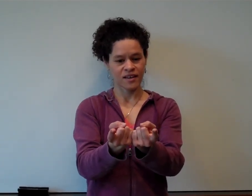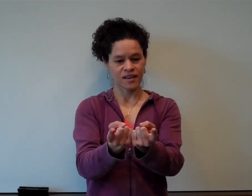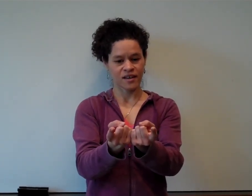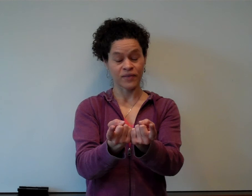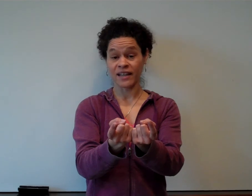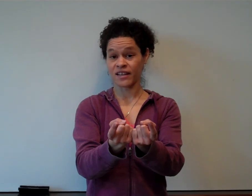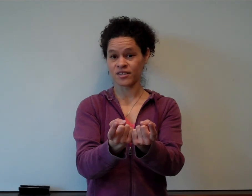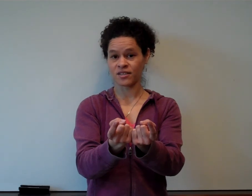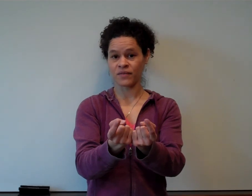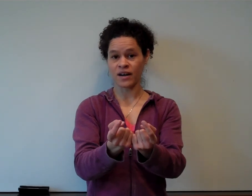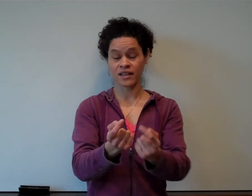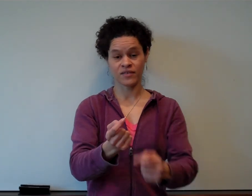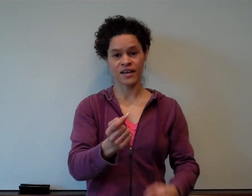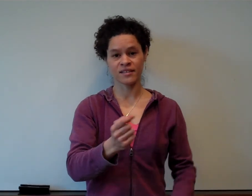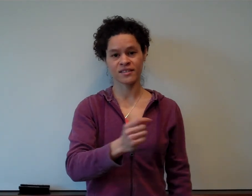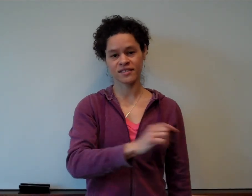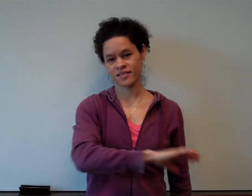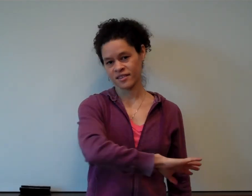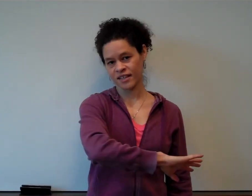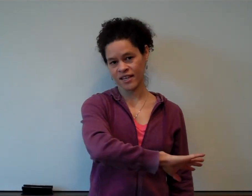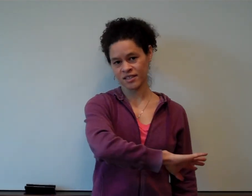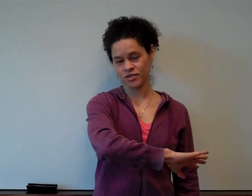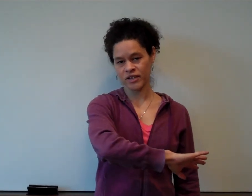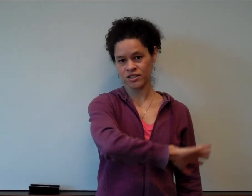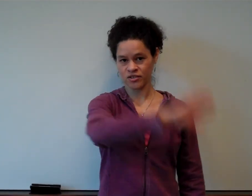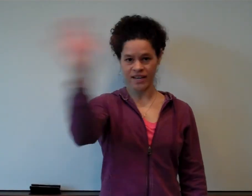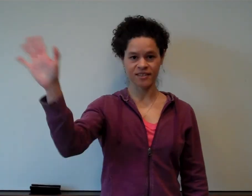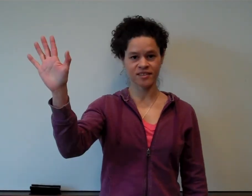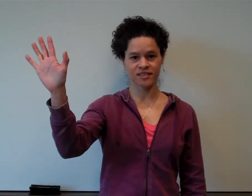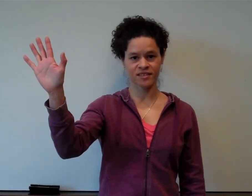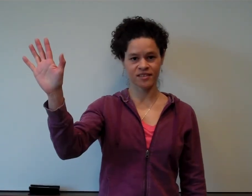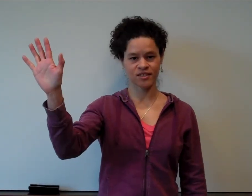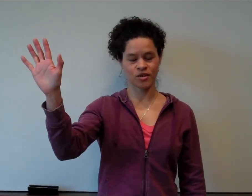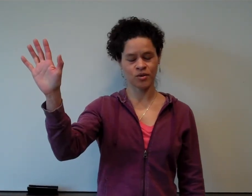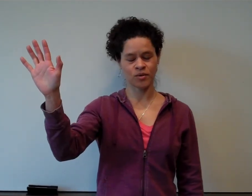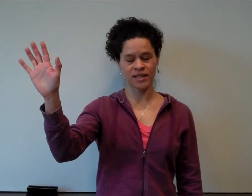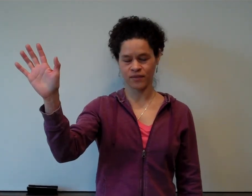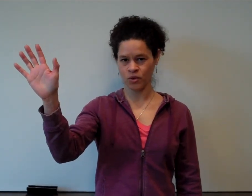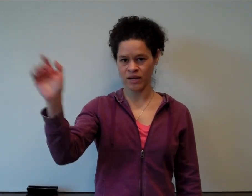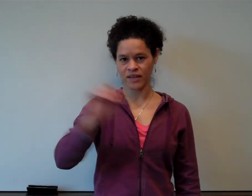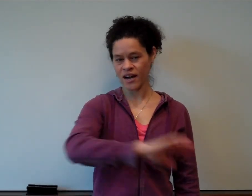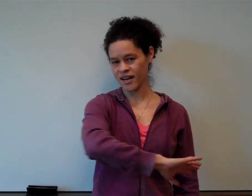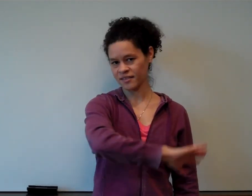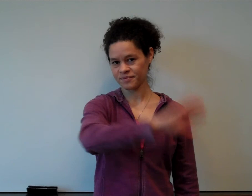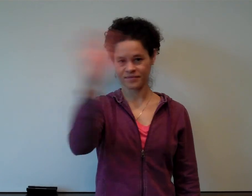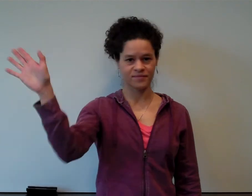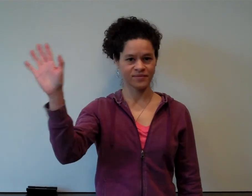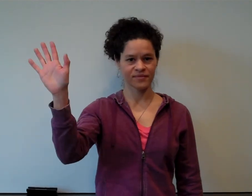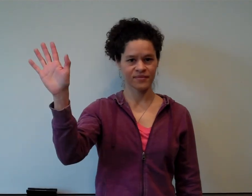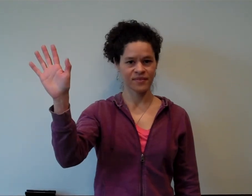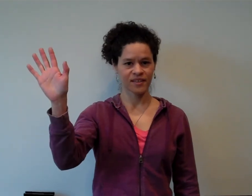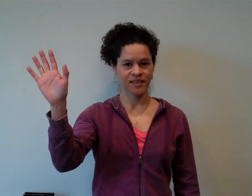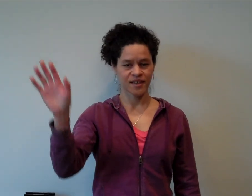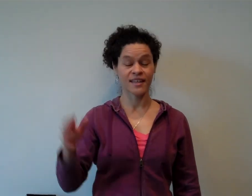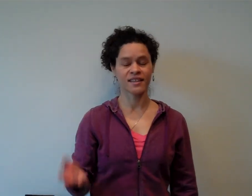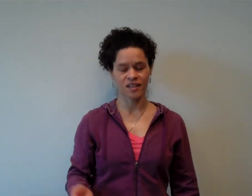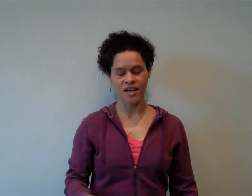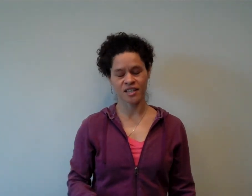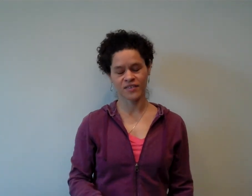And finally there's the vocative case, the case of direct address, so as if you're waving hi. And then the locative